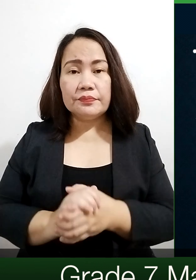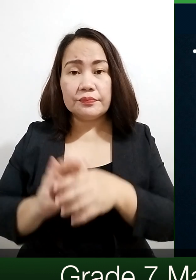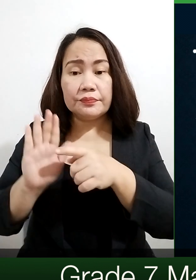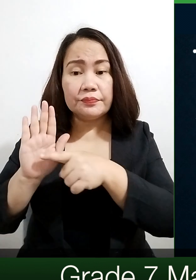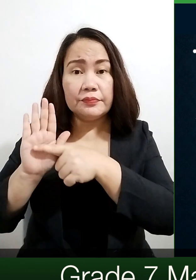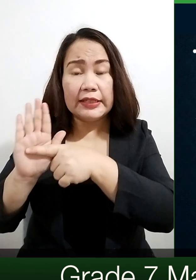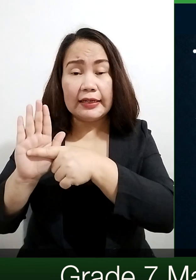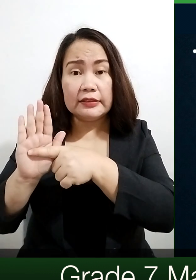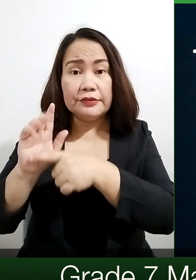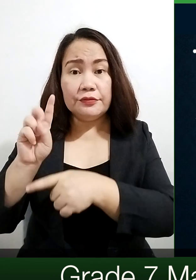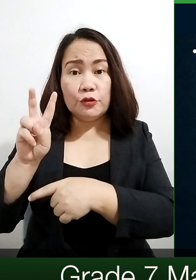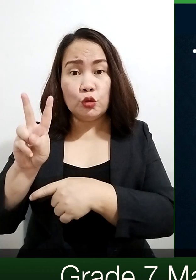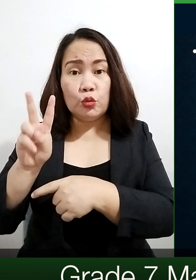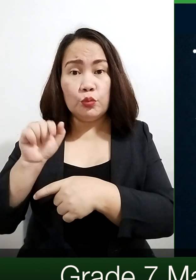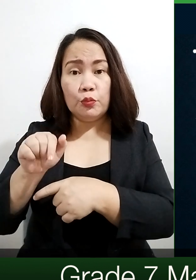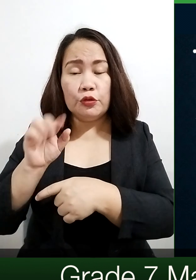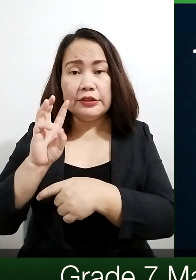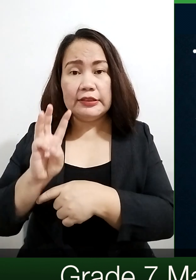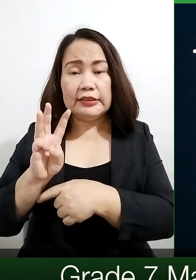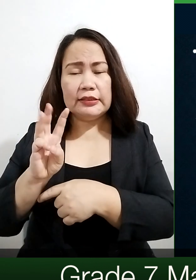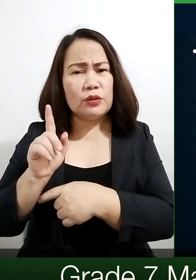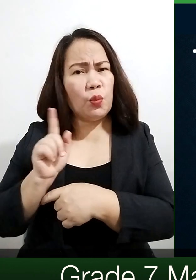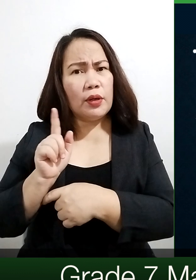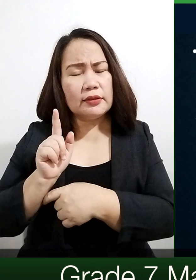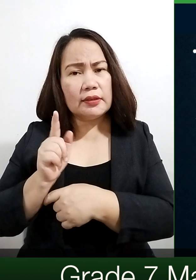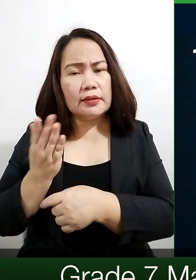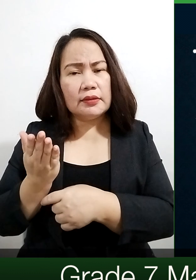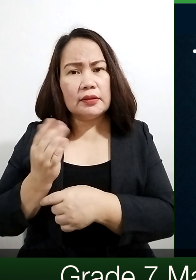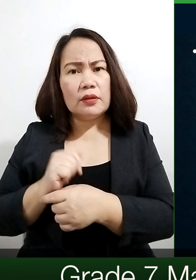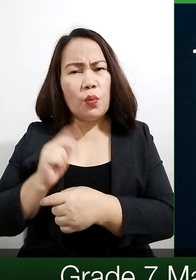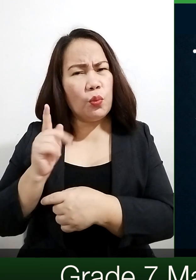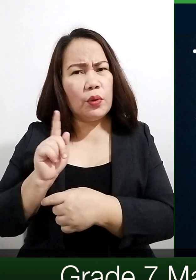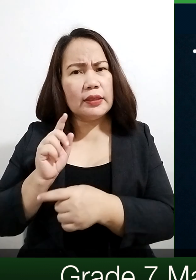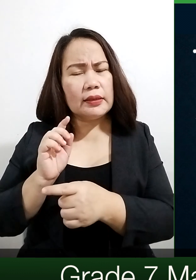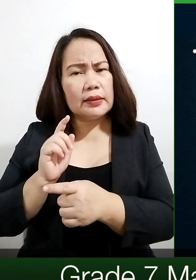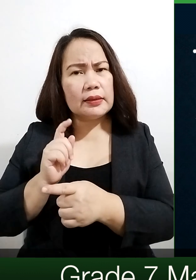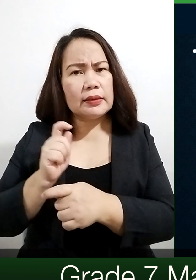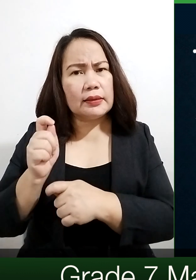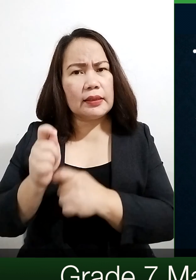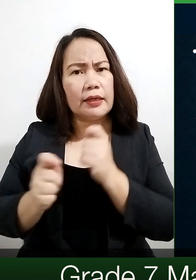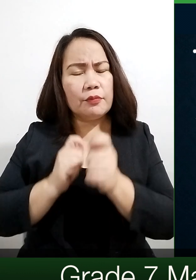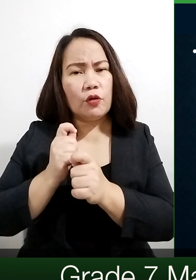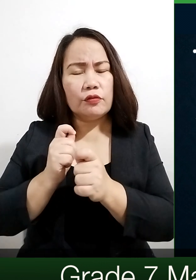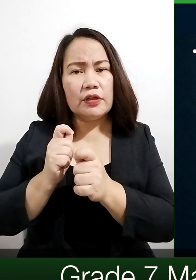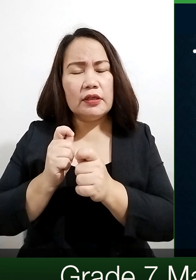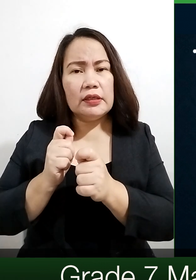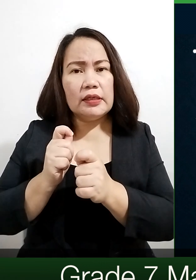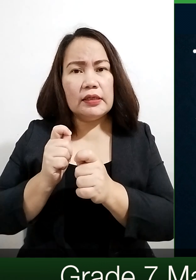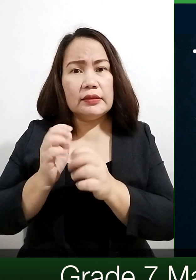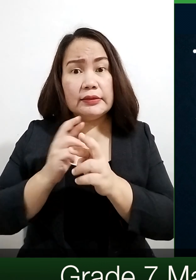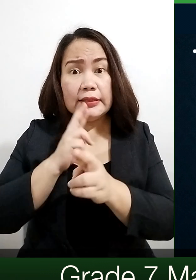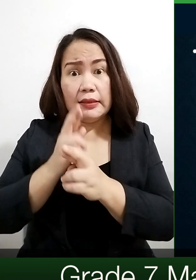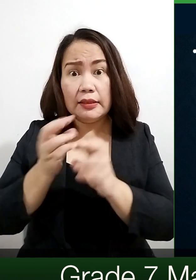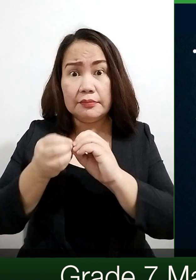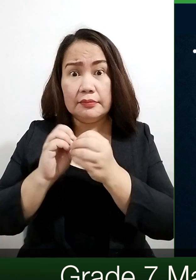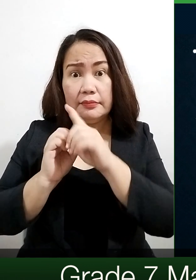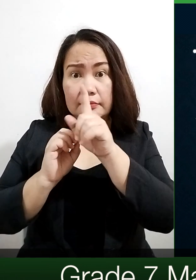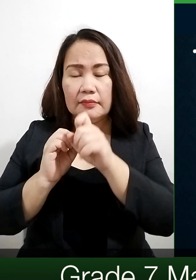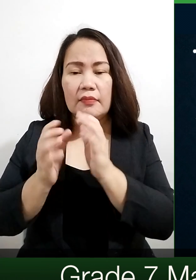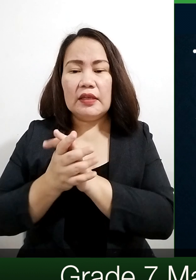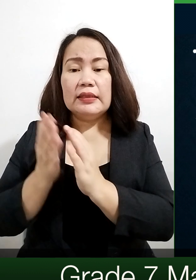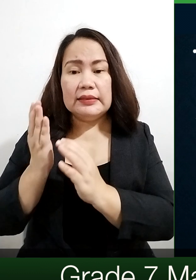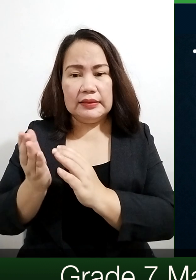what? Under what type or kind of real number? So this is an example